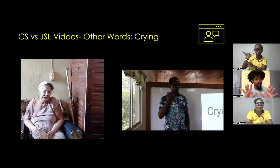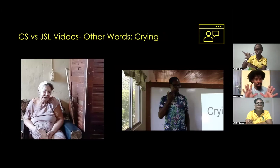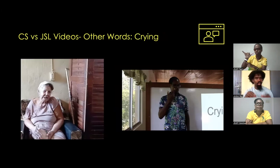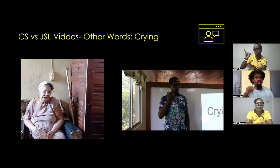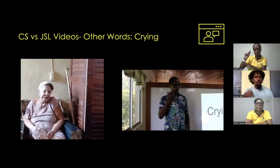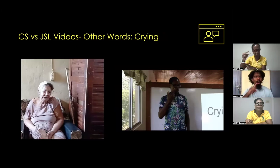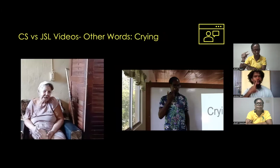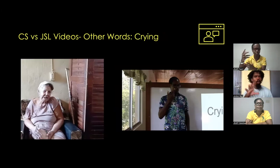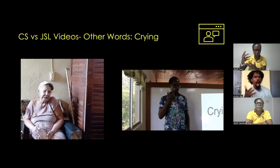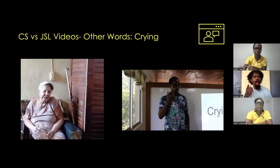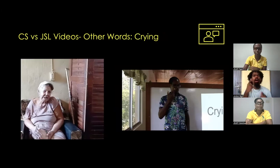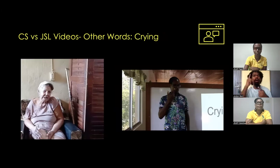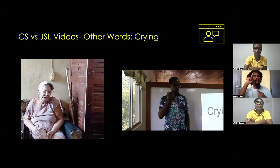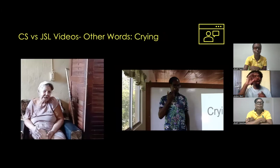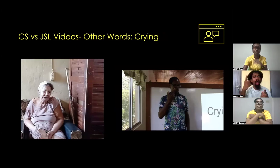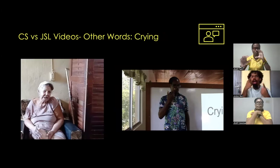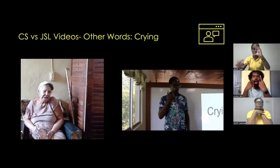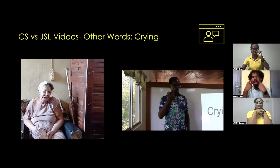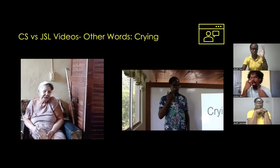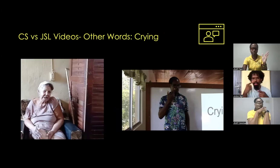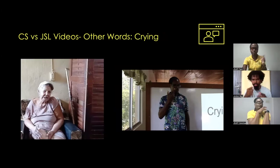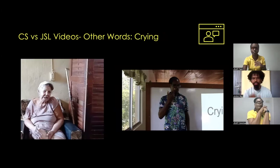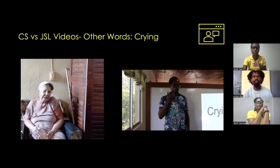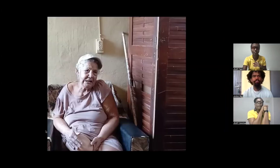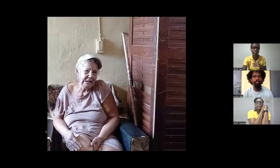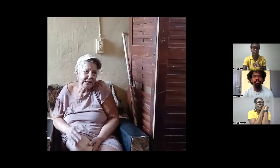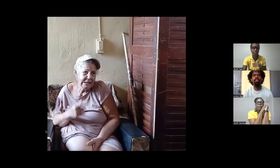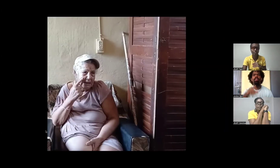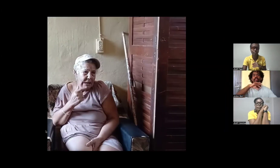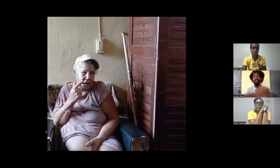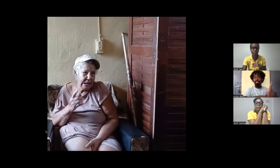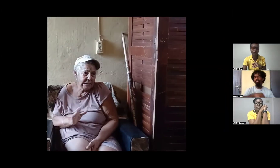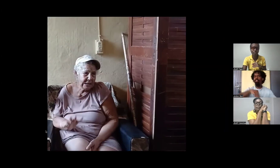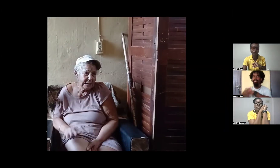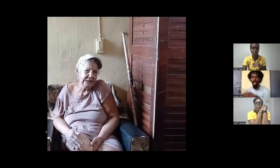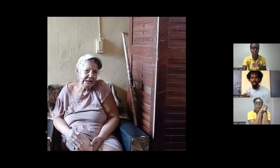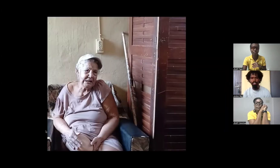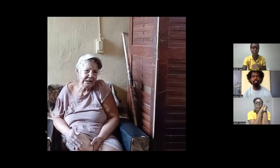The sign for cry, both country sign and JSL. So this is country sign.